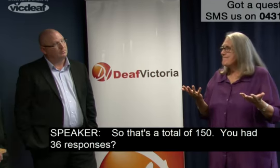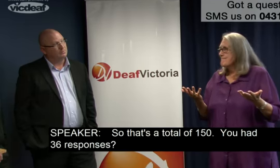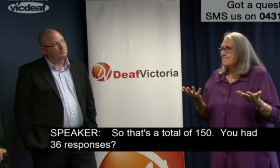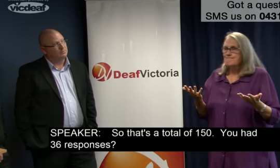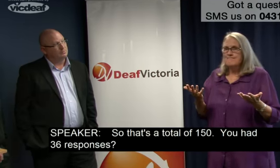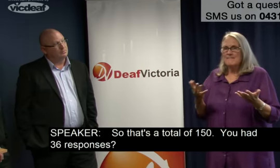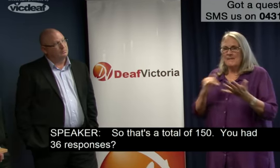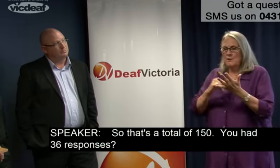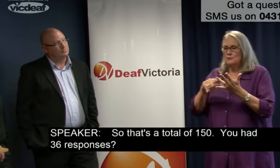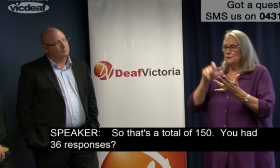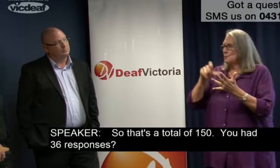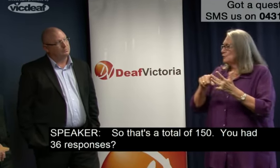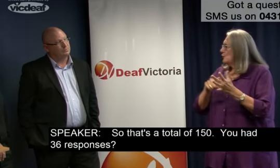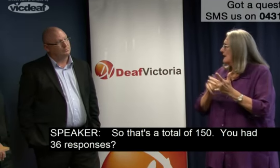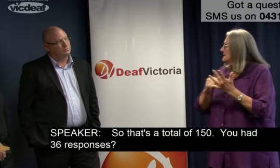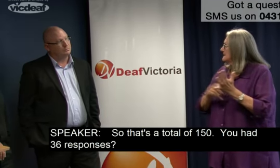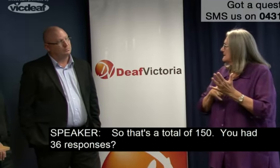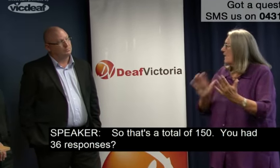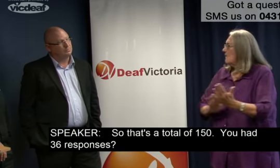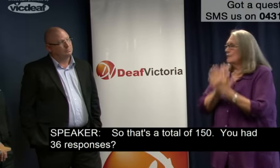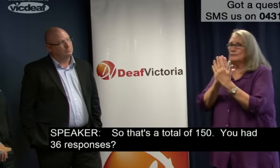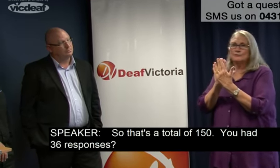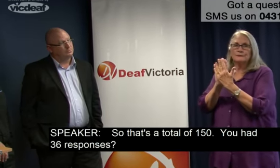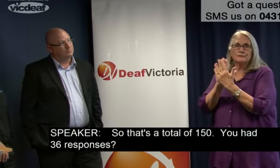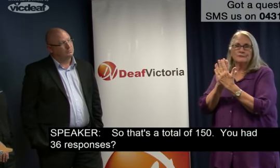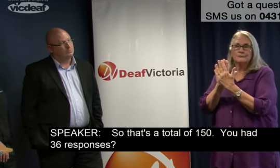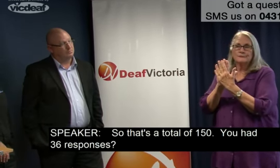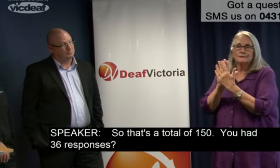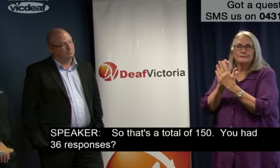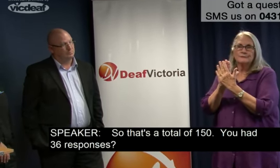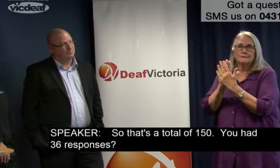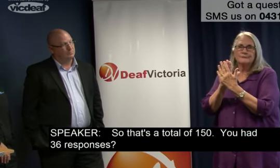The feeling that I have is it's a socialist approach.